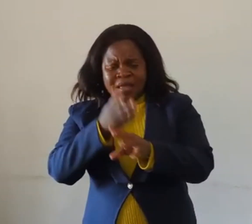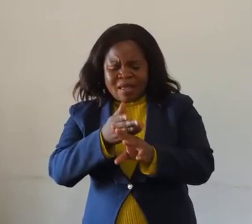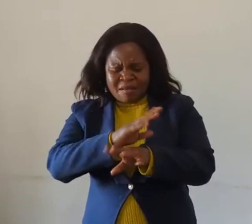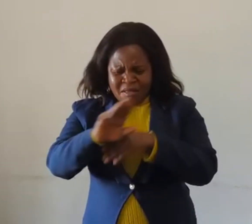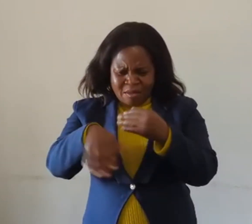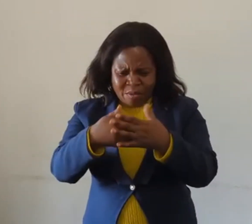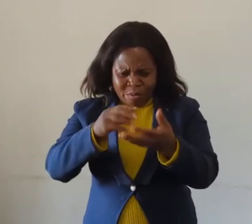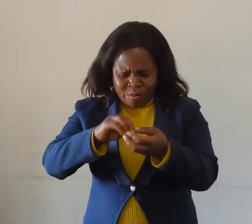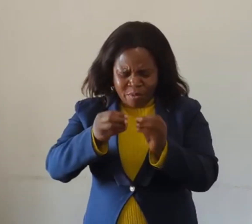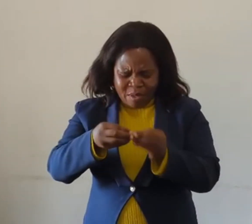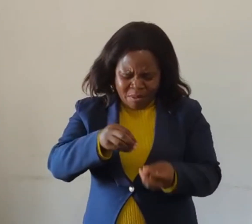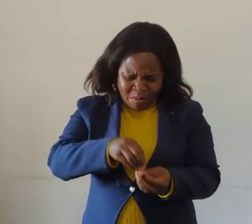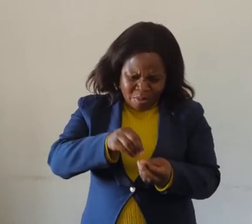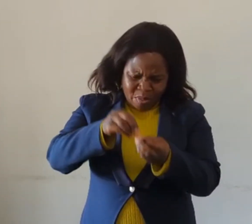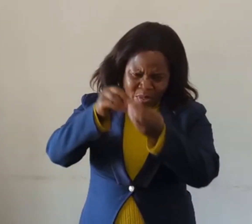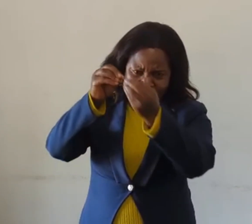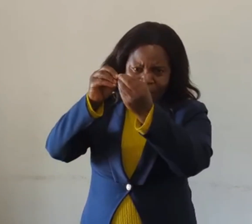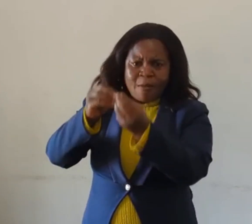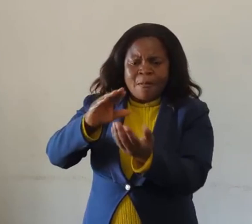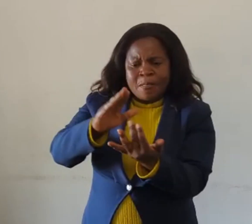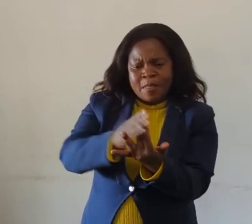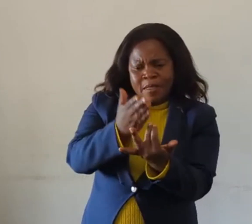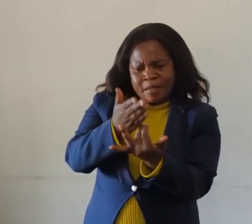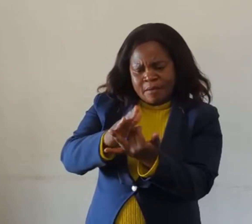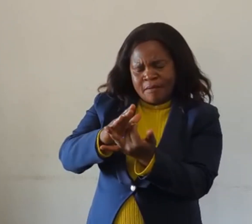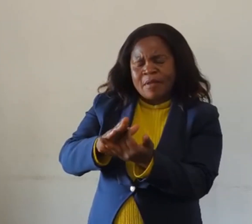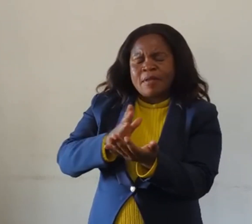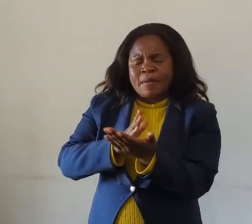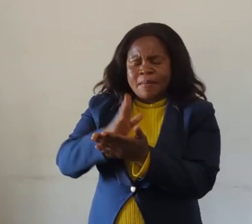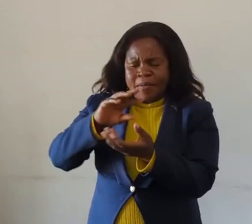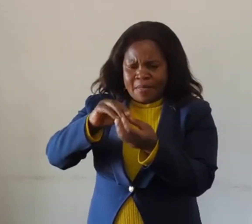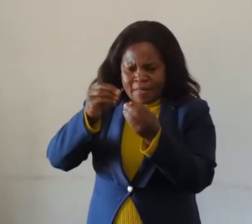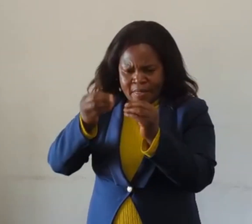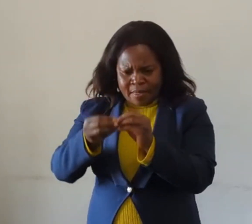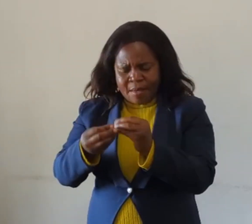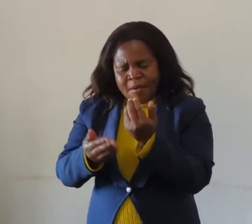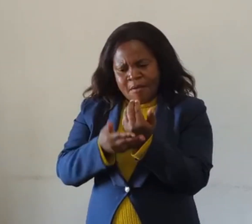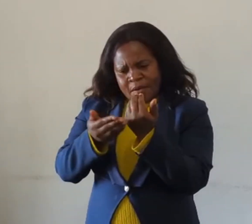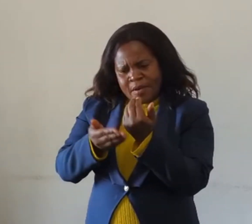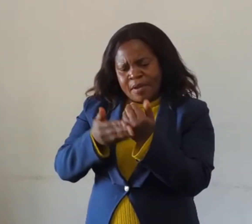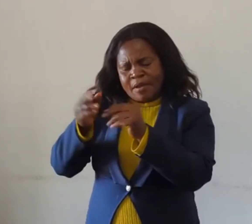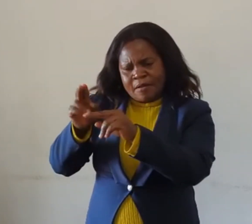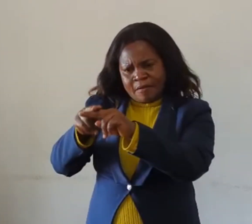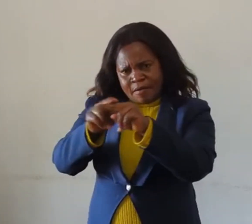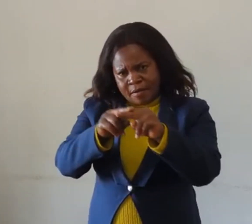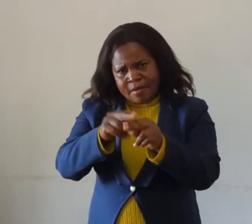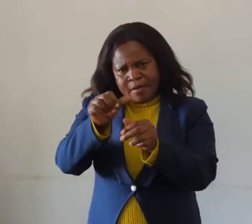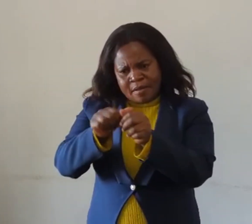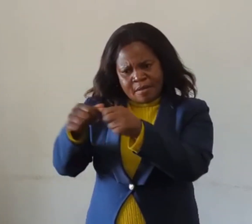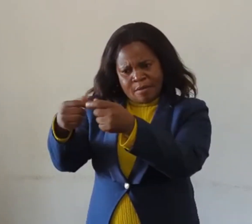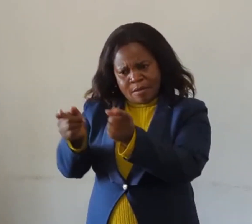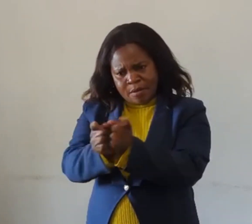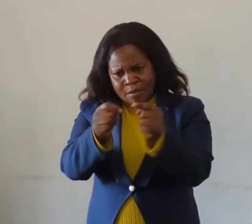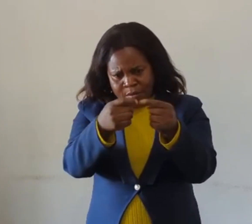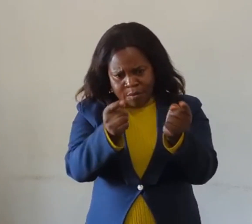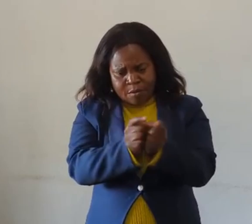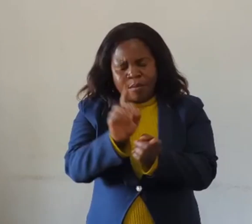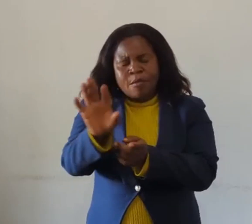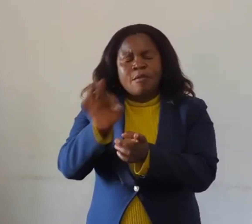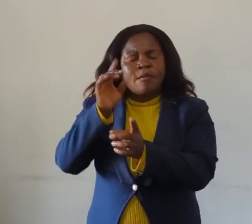are divided by the number of reserved seats in each category to find the target, which is the number